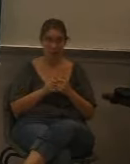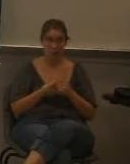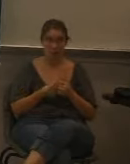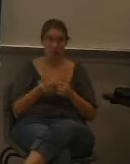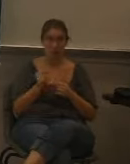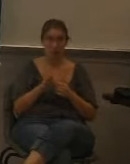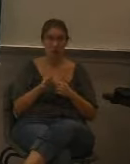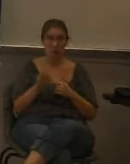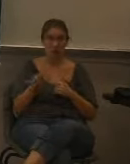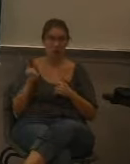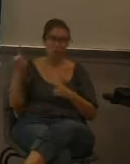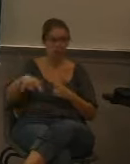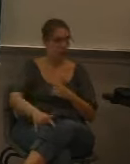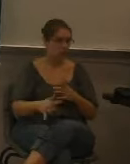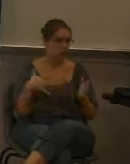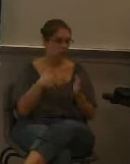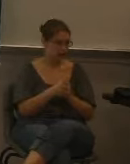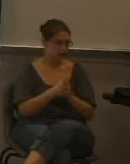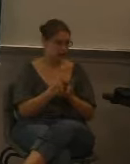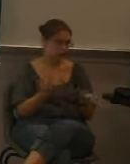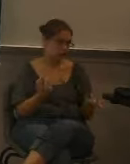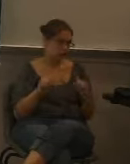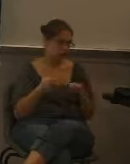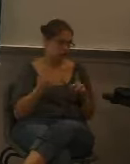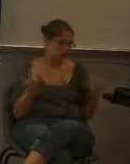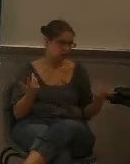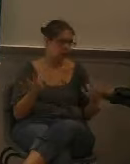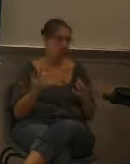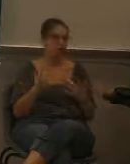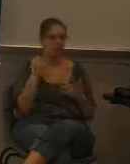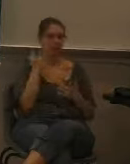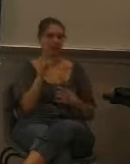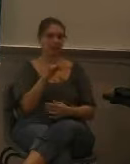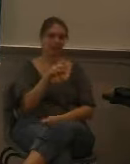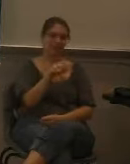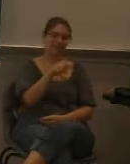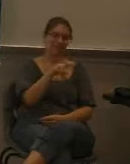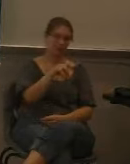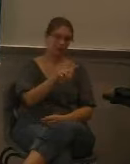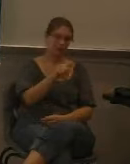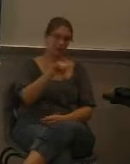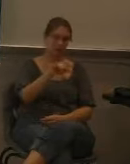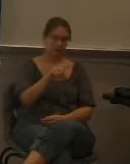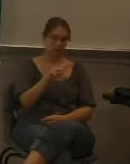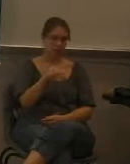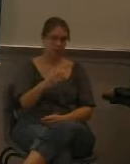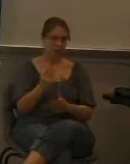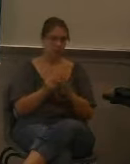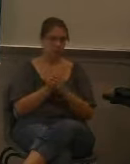came about from this idea that Dave Tillman had, where, and these experiments where he actually